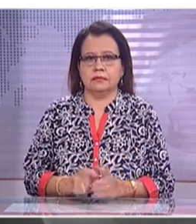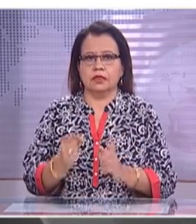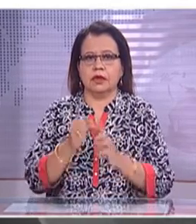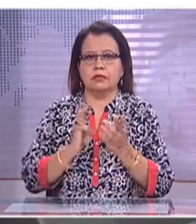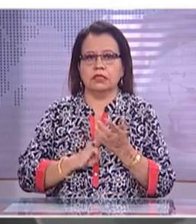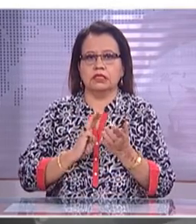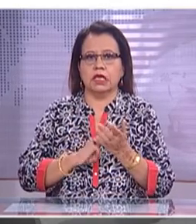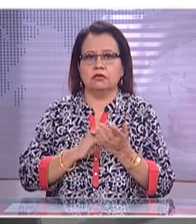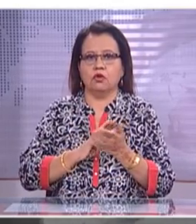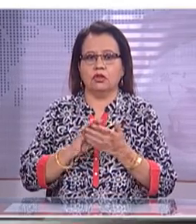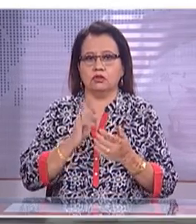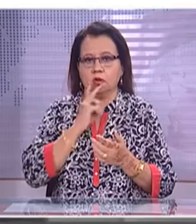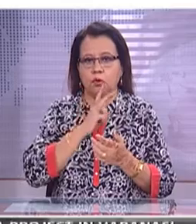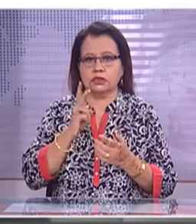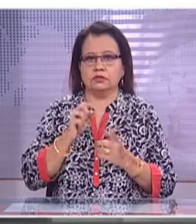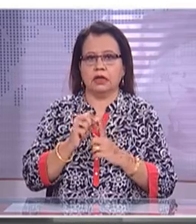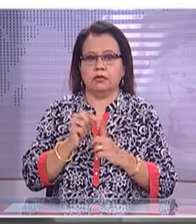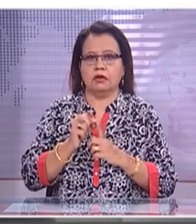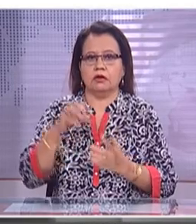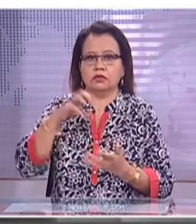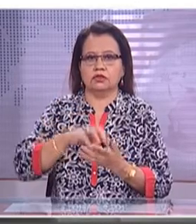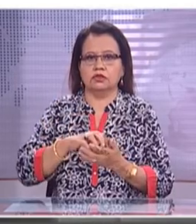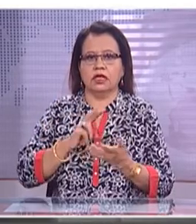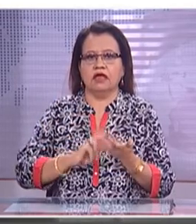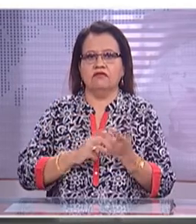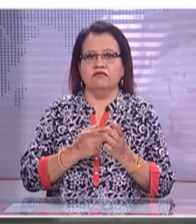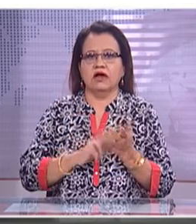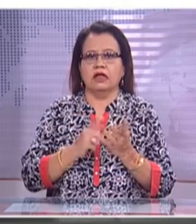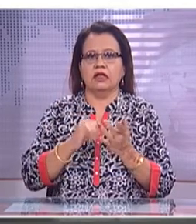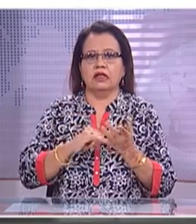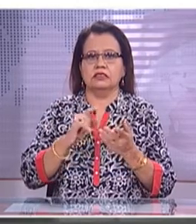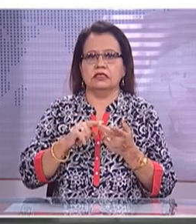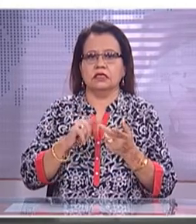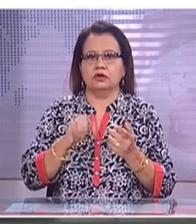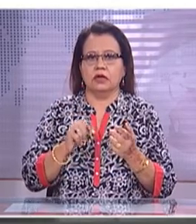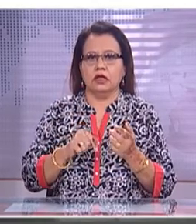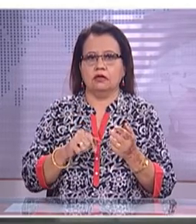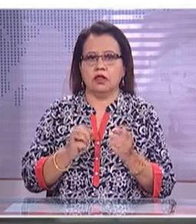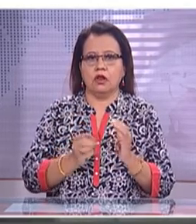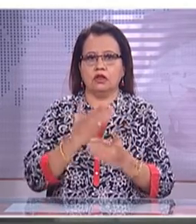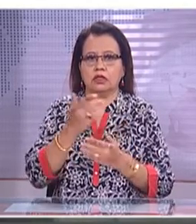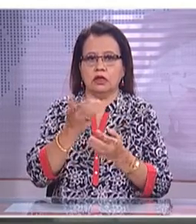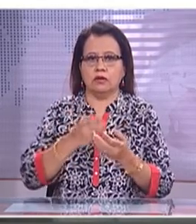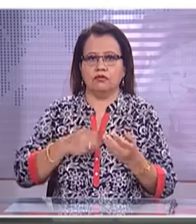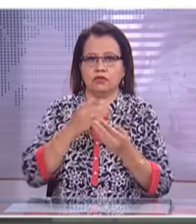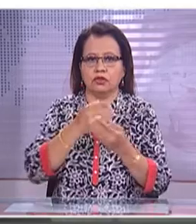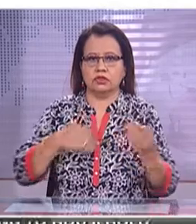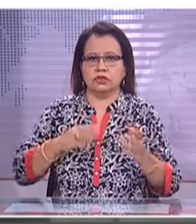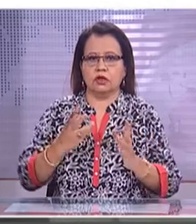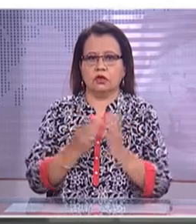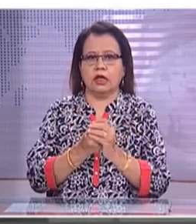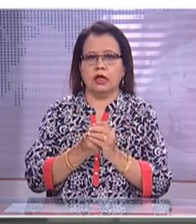Prime Minister Narendra Modi will also visit his parliamentary constituency Varanasi today, where he will launch a number of